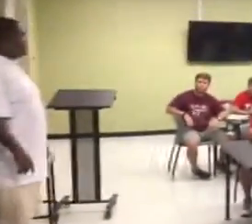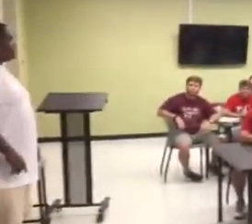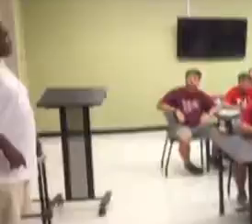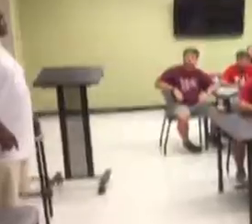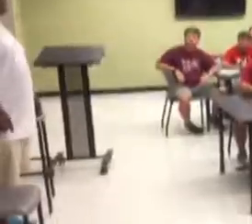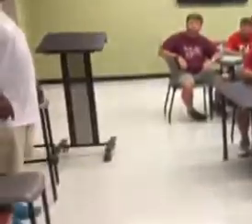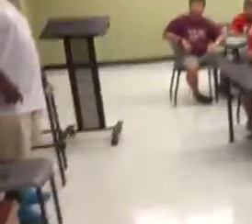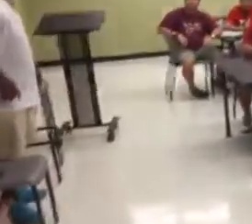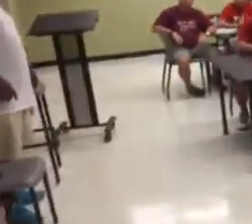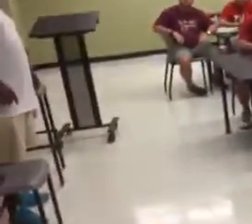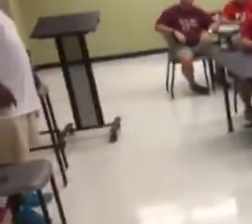Wait.